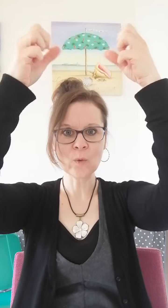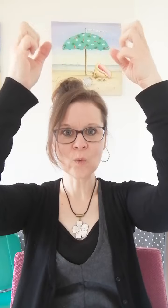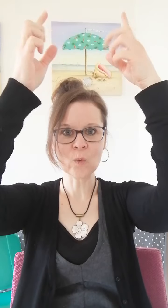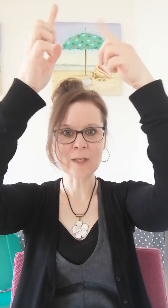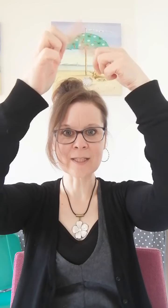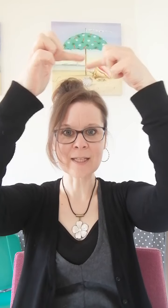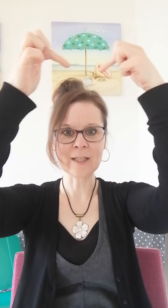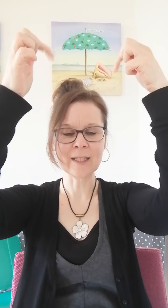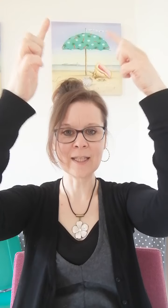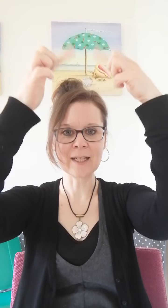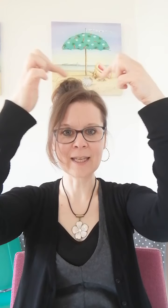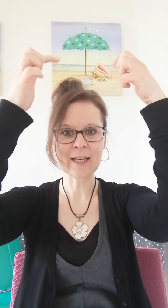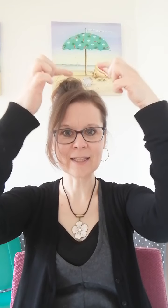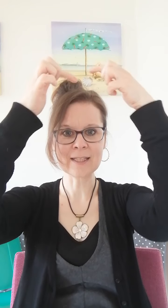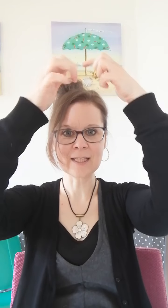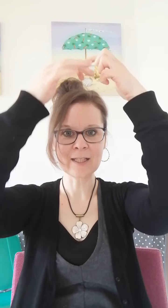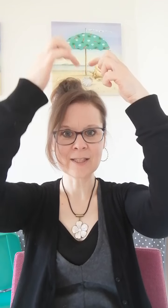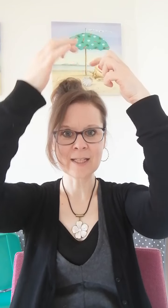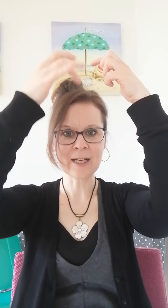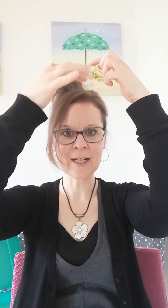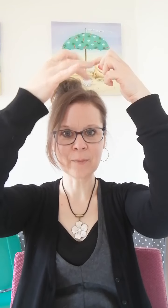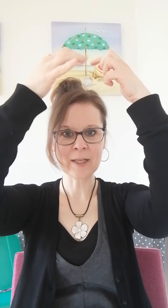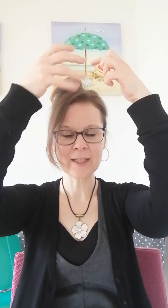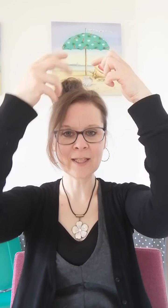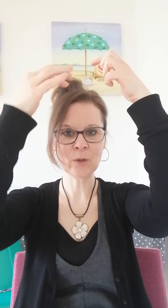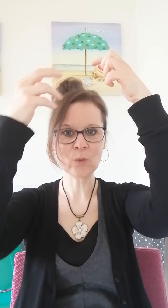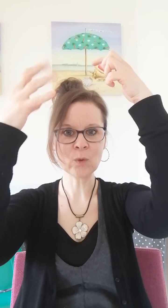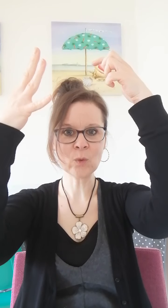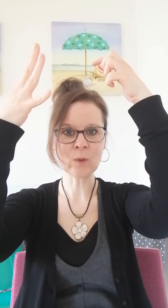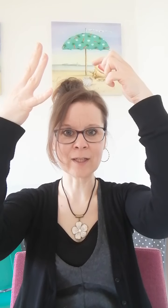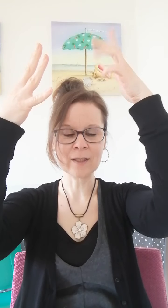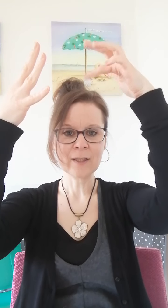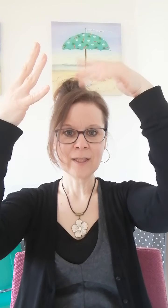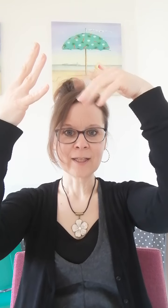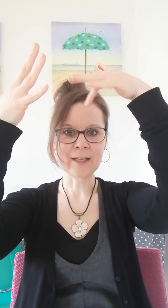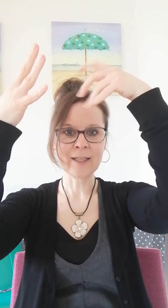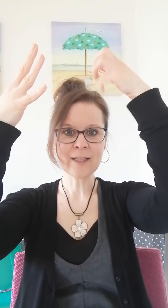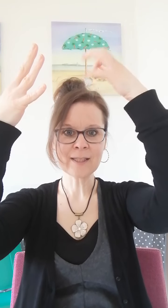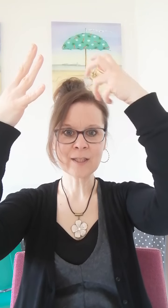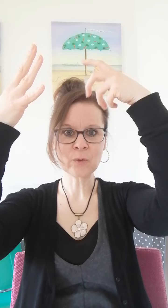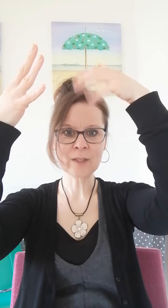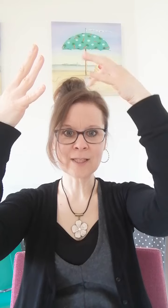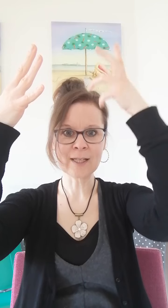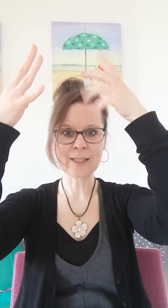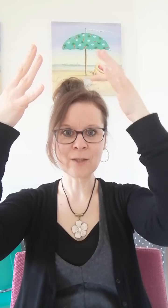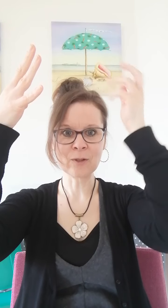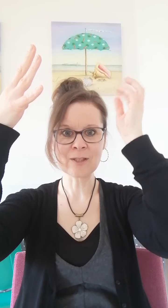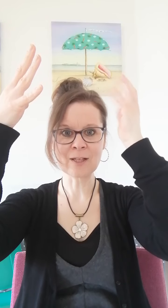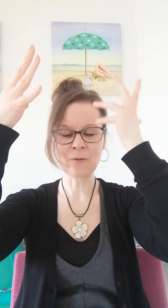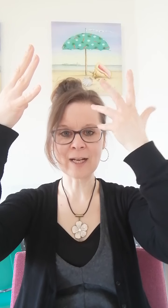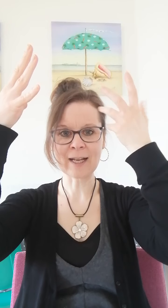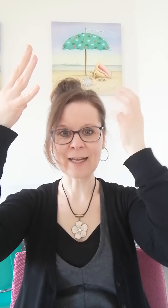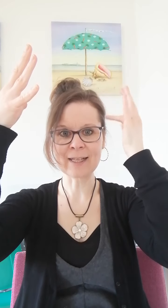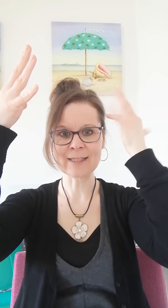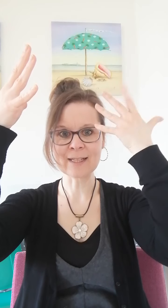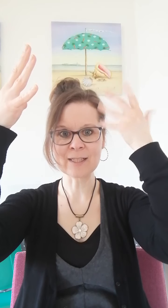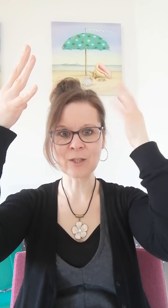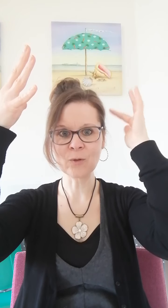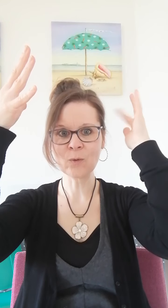Uda seda ina kiata chero seda arapada kino kuru kura. Gada gira seda kore seri tido seda farakara seda chino